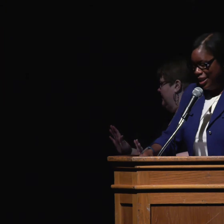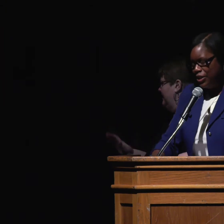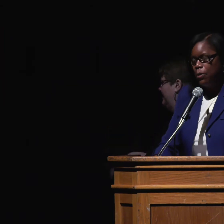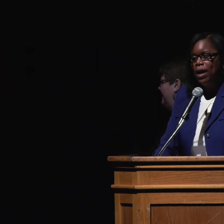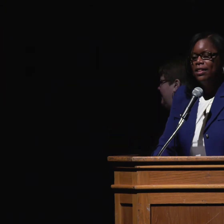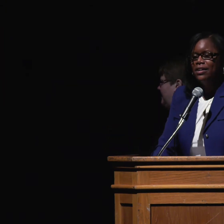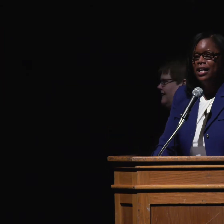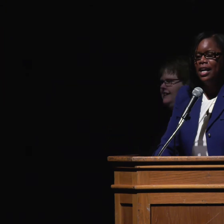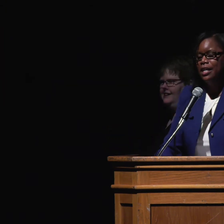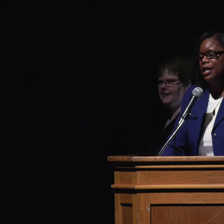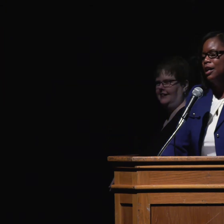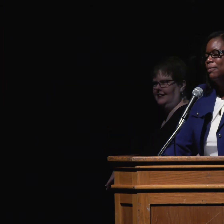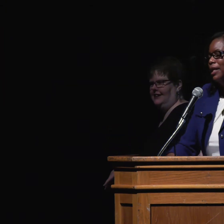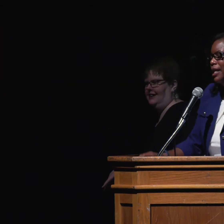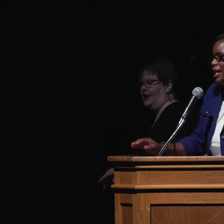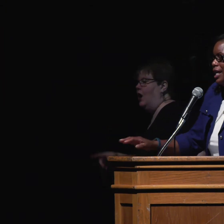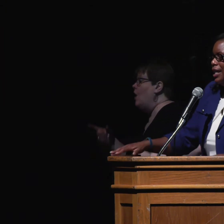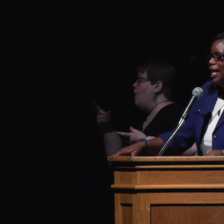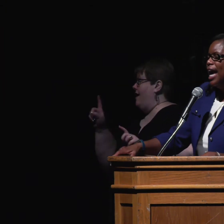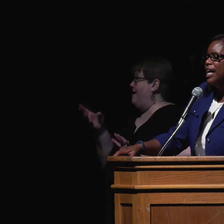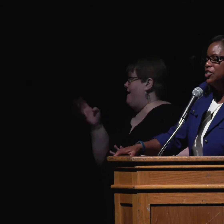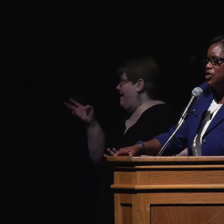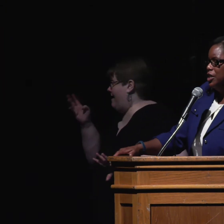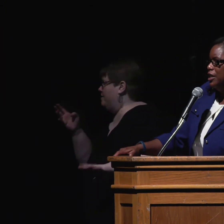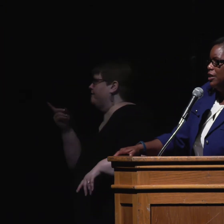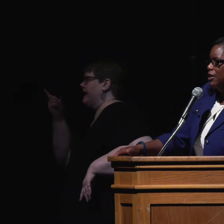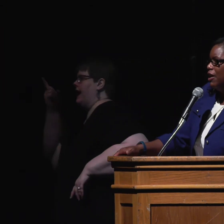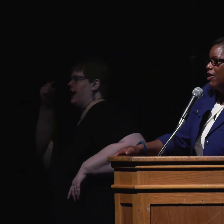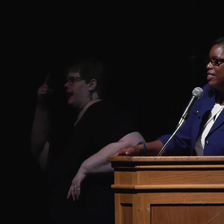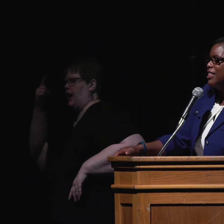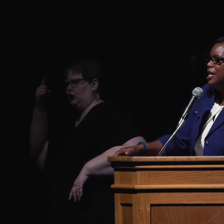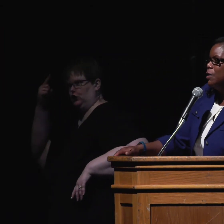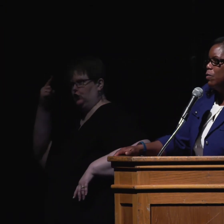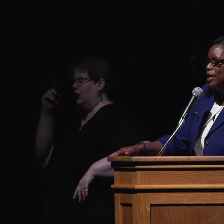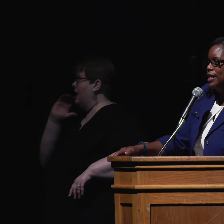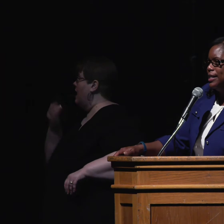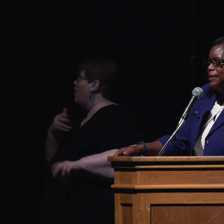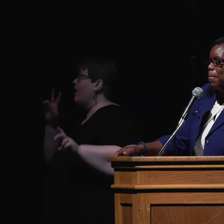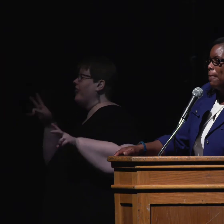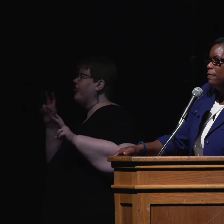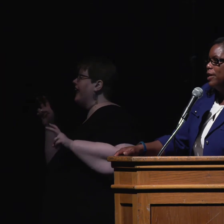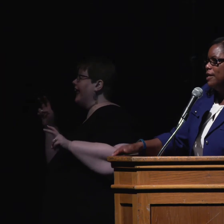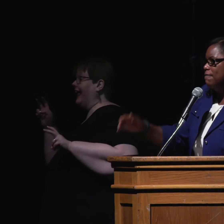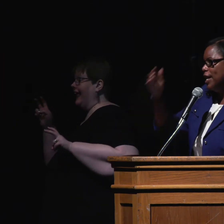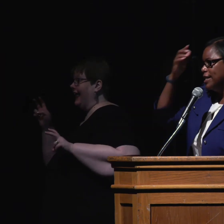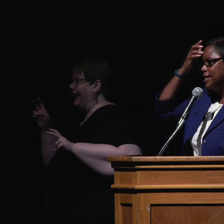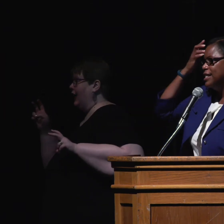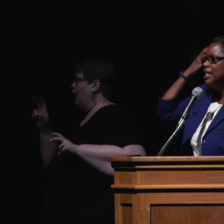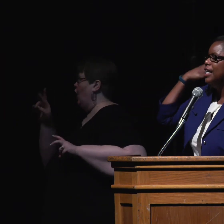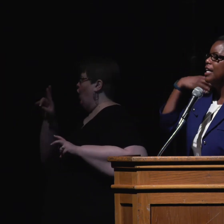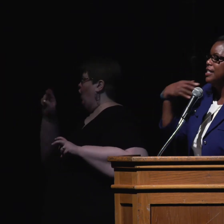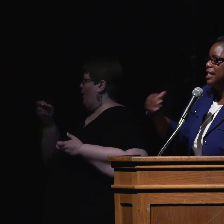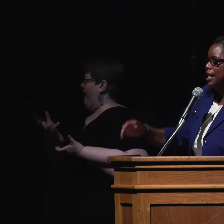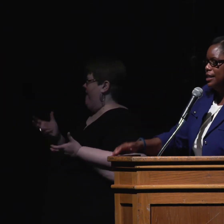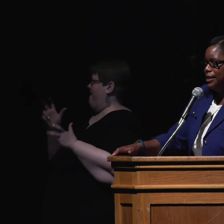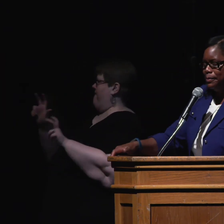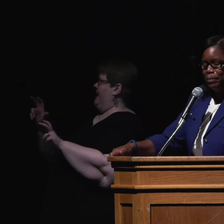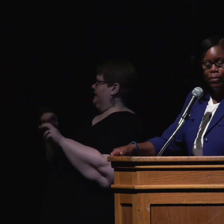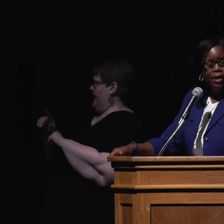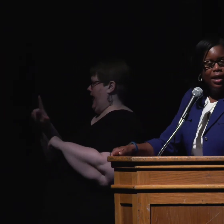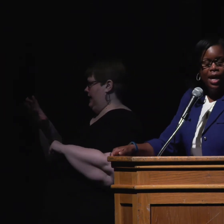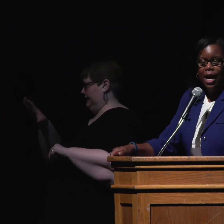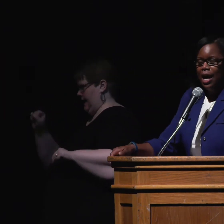Okay, so while they're lining up, last year our theme was reinvest in